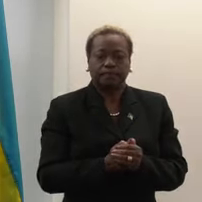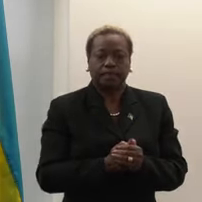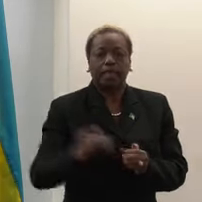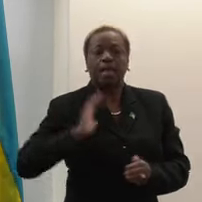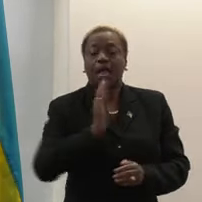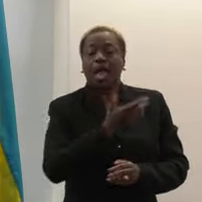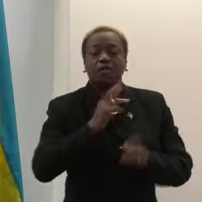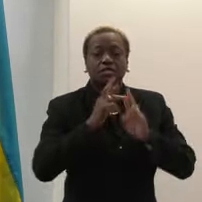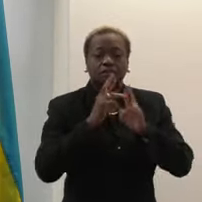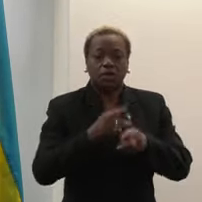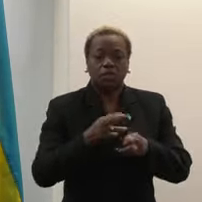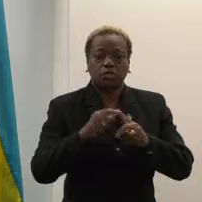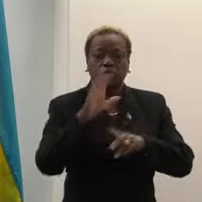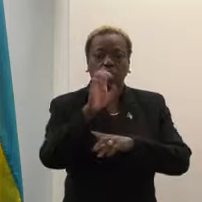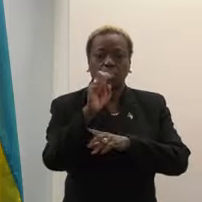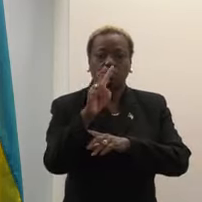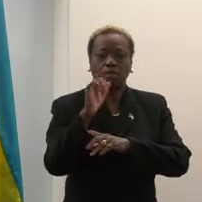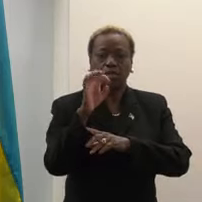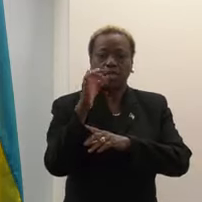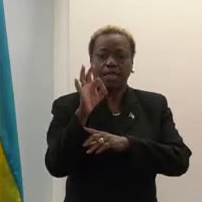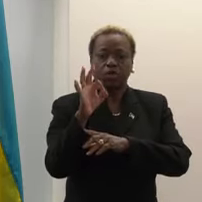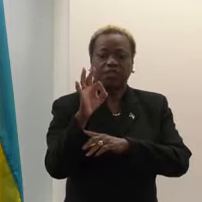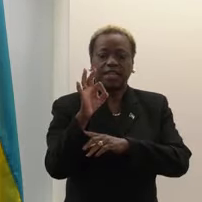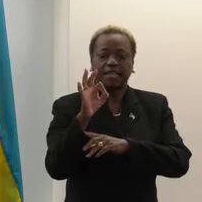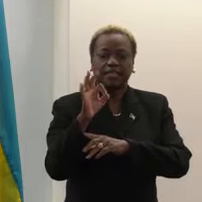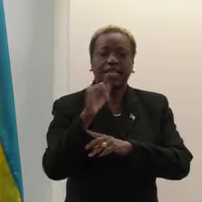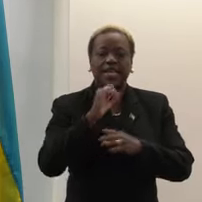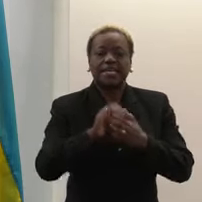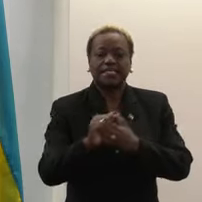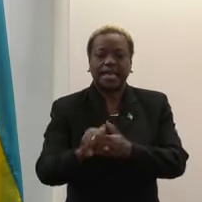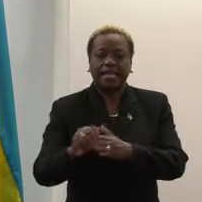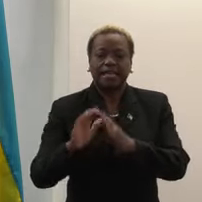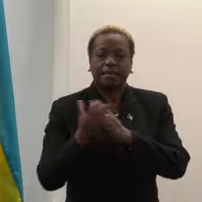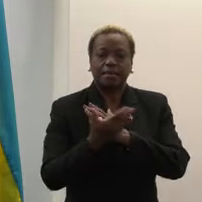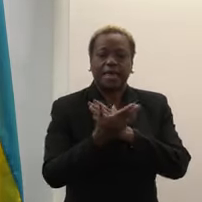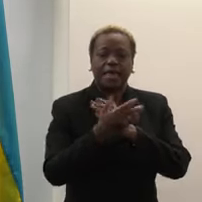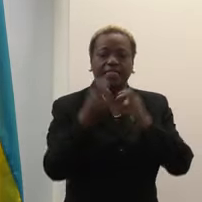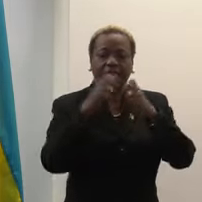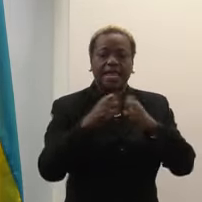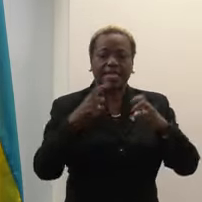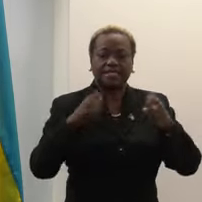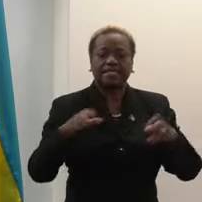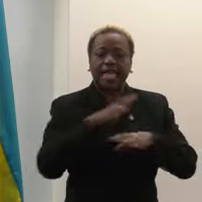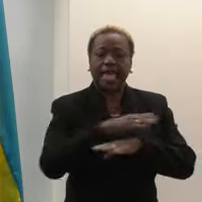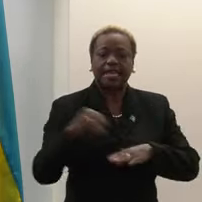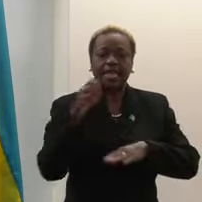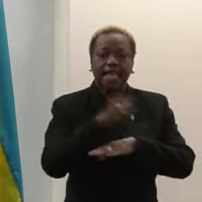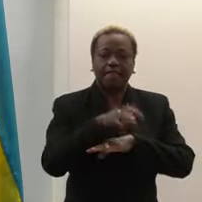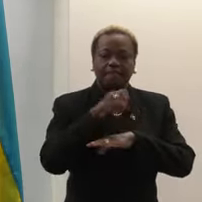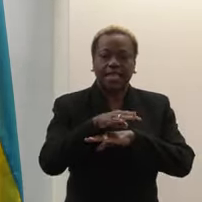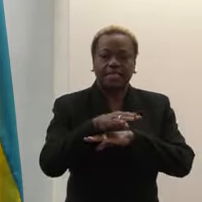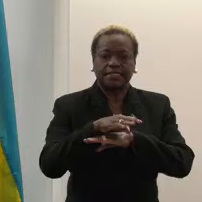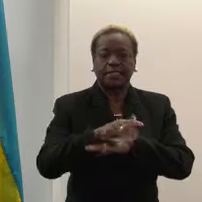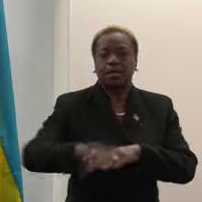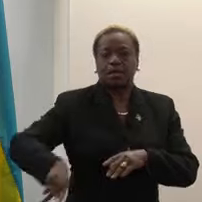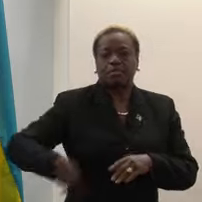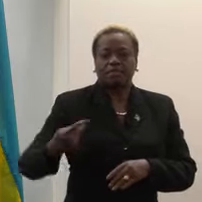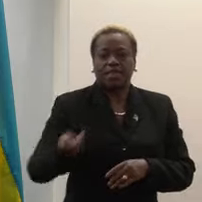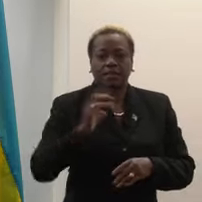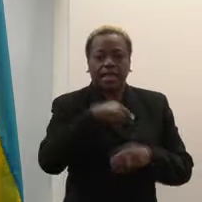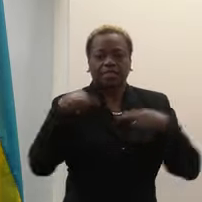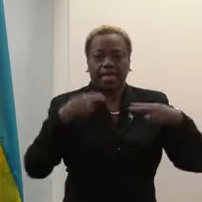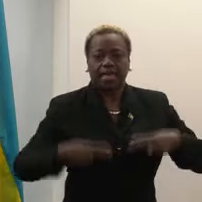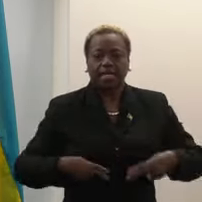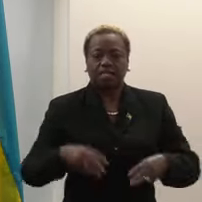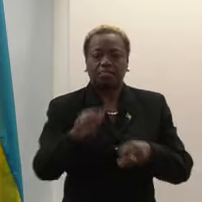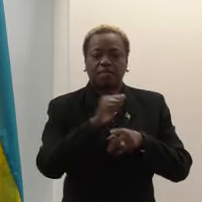Our response to COVID-19 is guided by the analysis and advice provided by the health